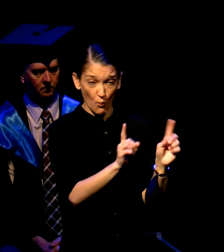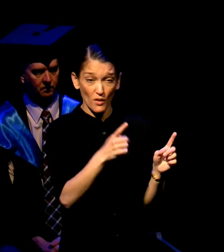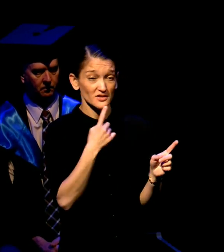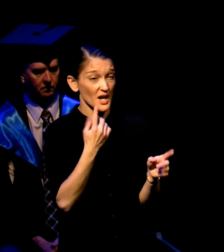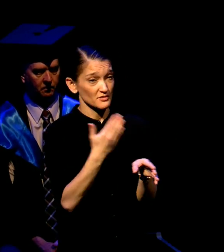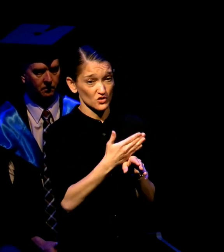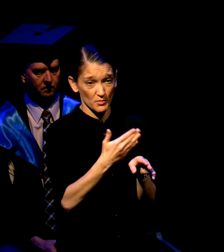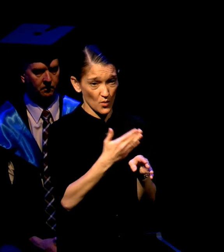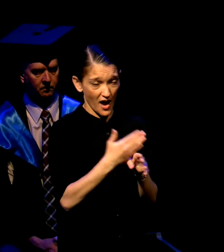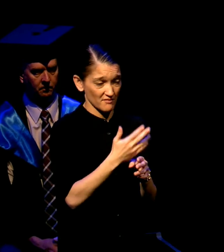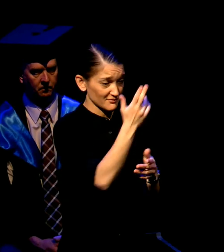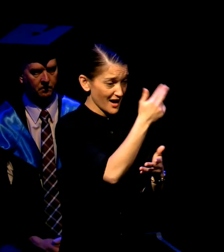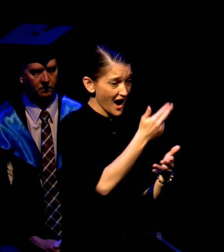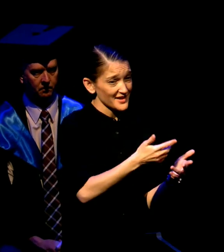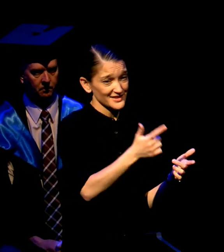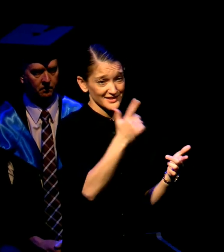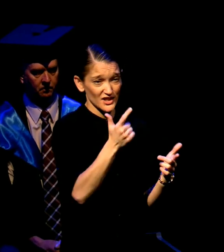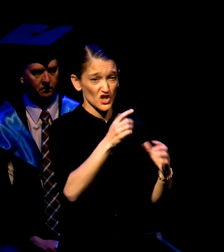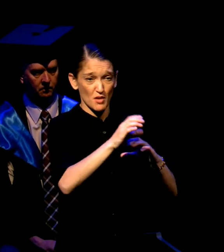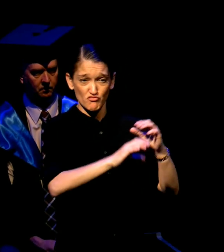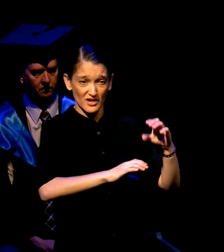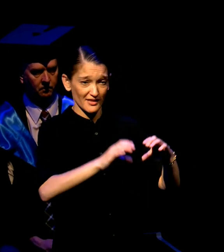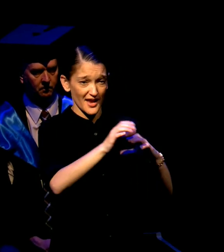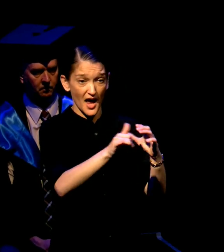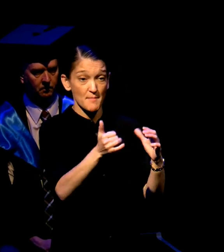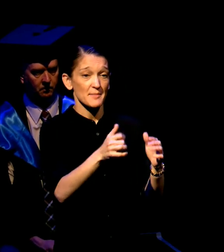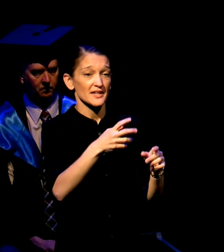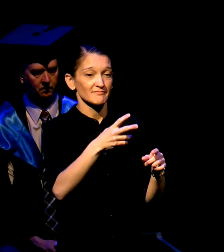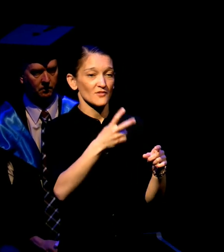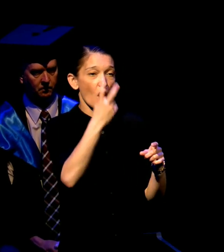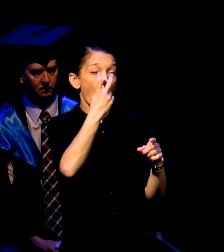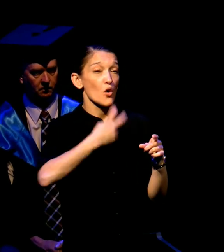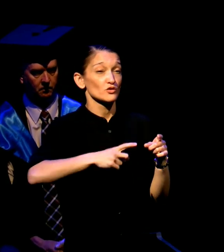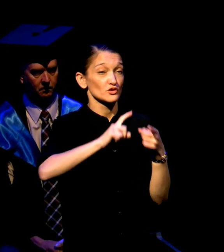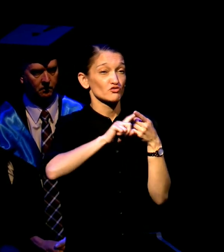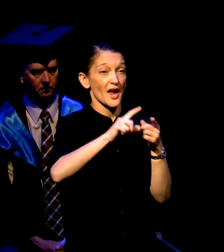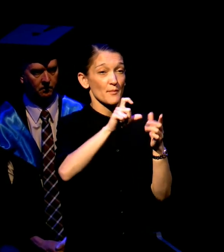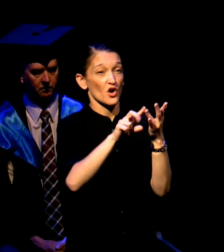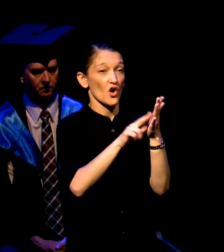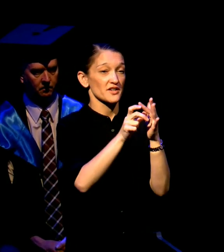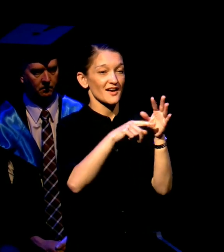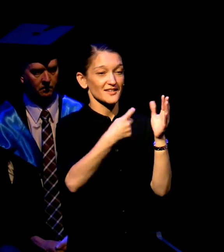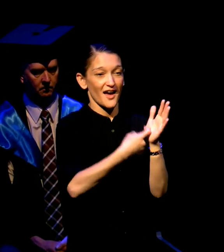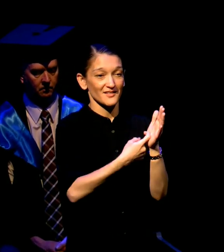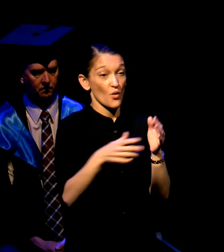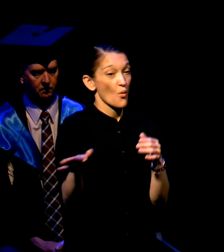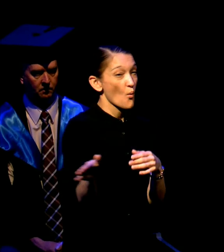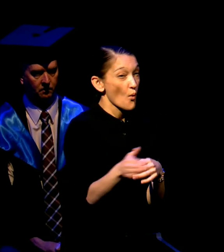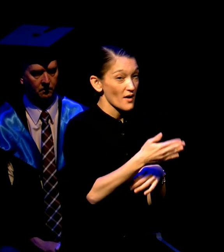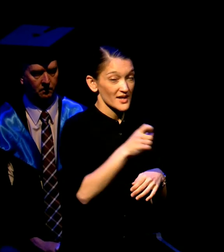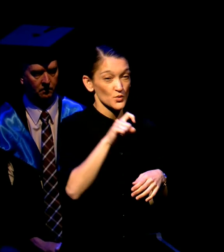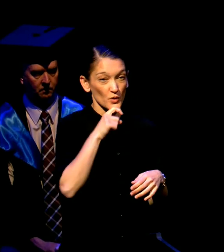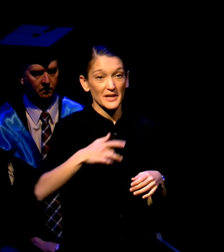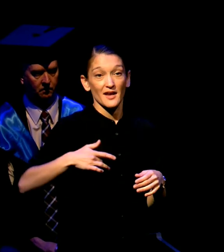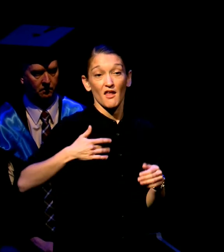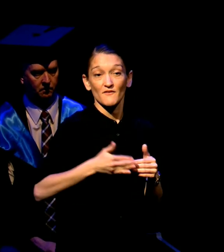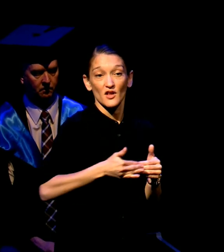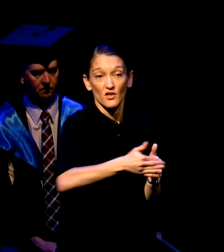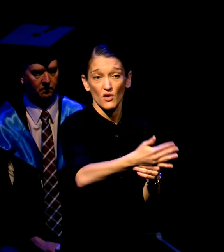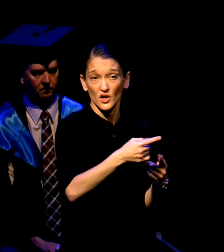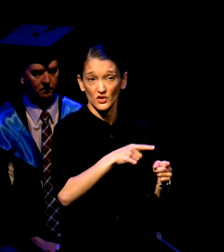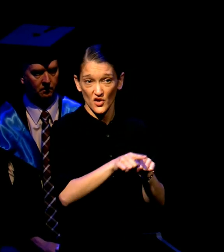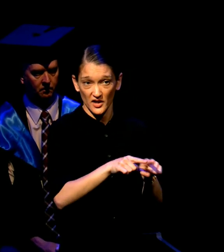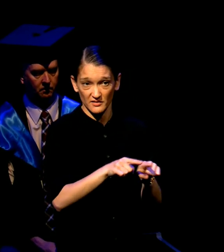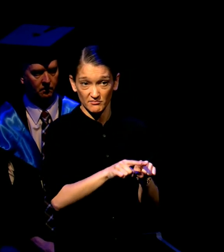teachers, or even long-forgotten tram conductors, all of us are lifelong learners. From wherever you go from